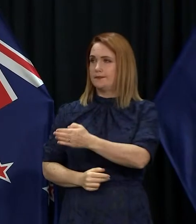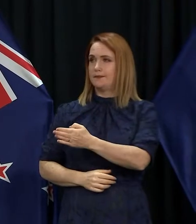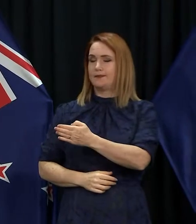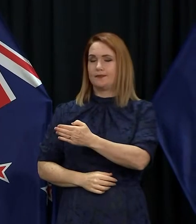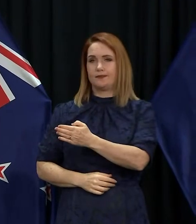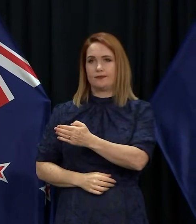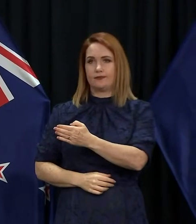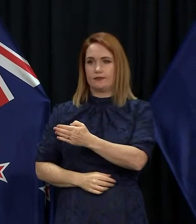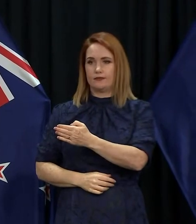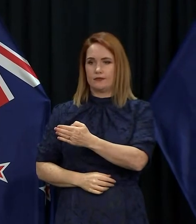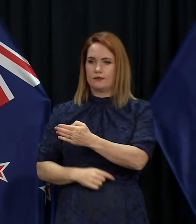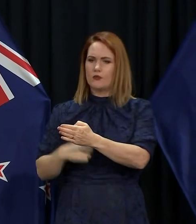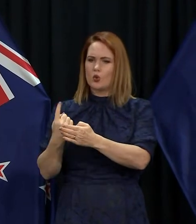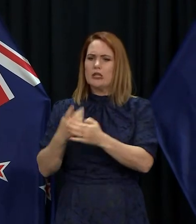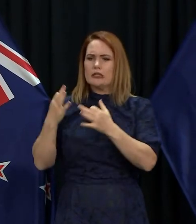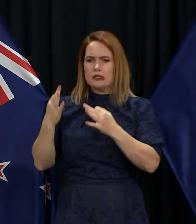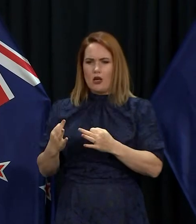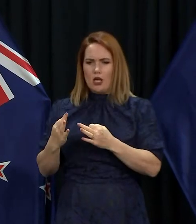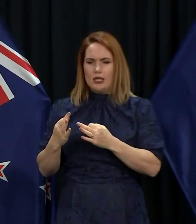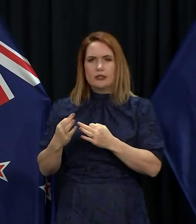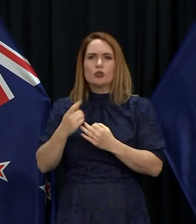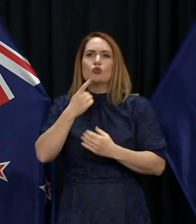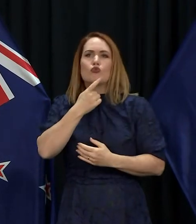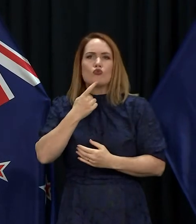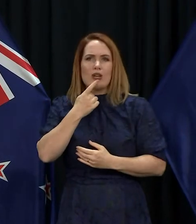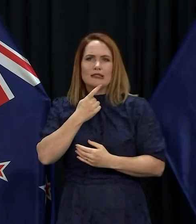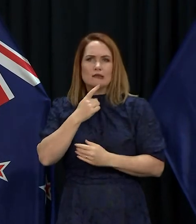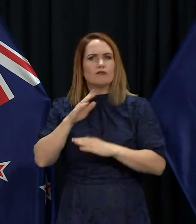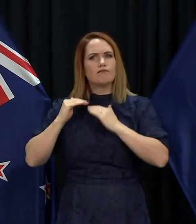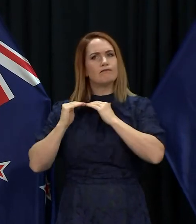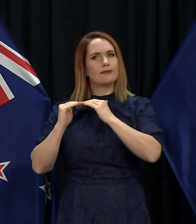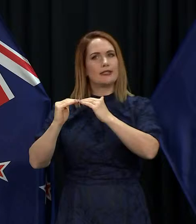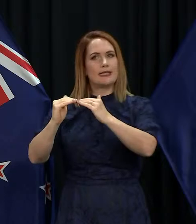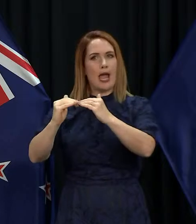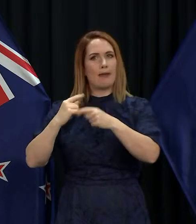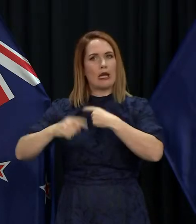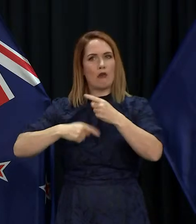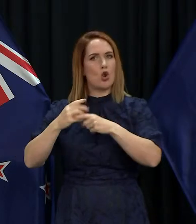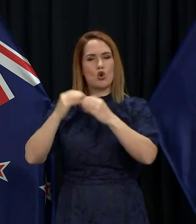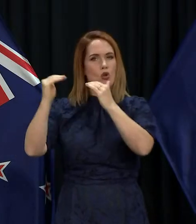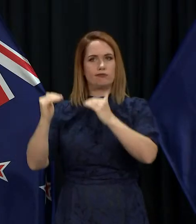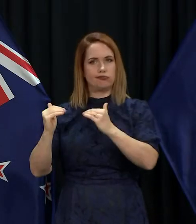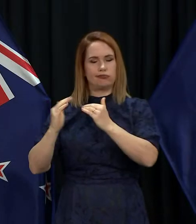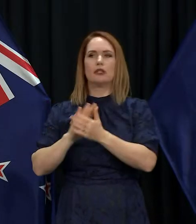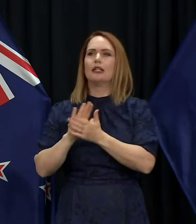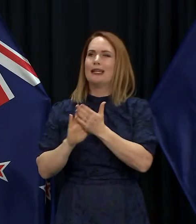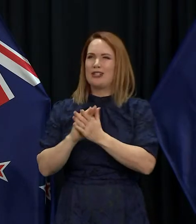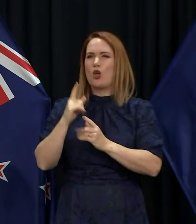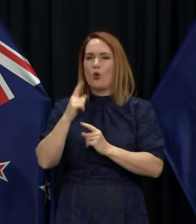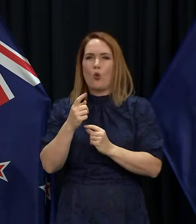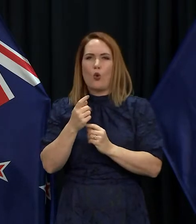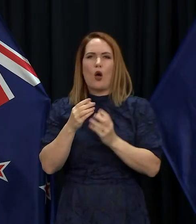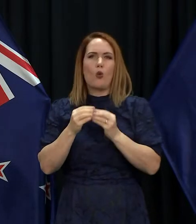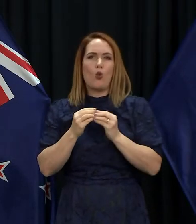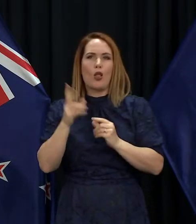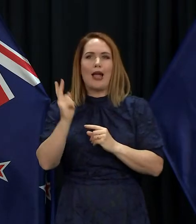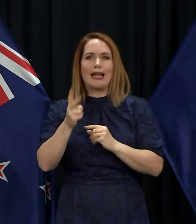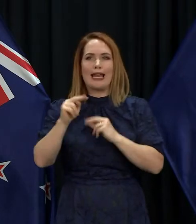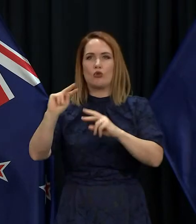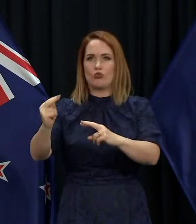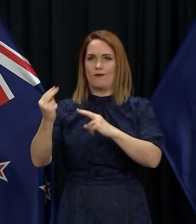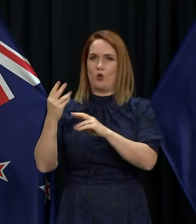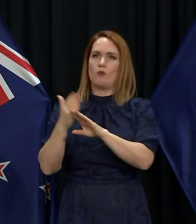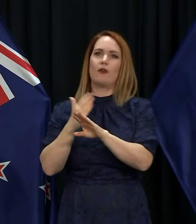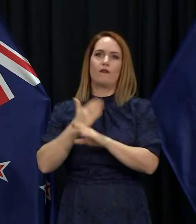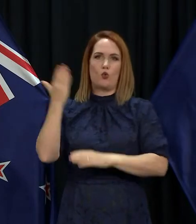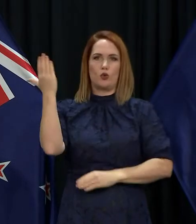made the decision to stay where we are, that there would be some value to just adding in another review period before that Easter period